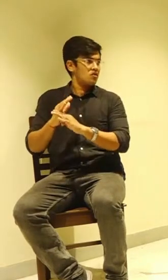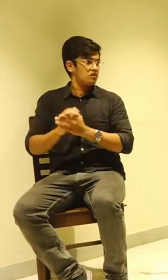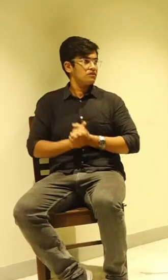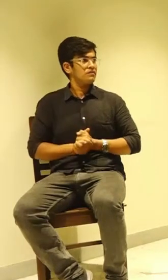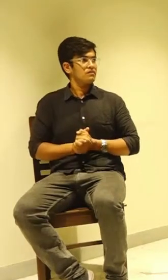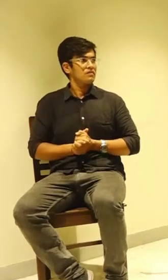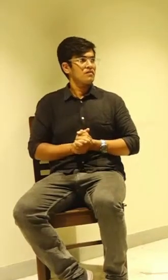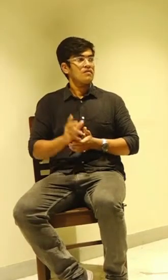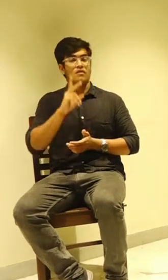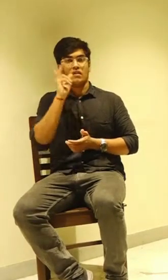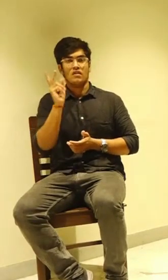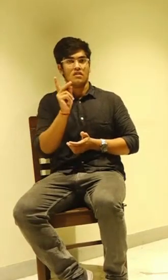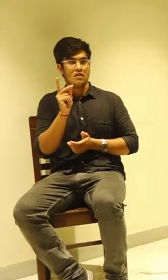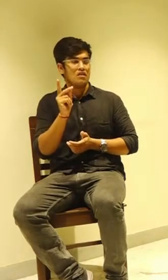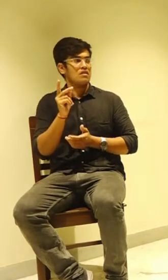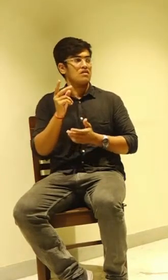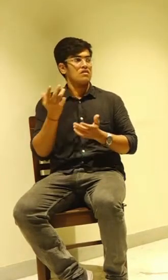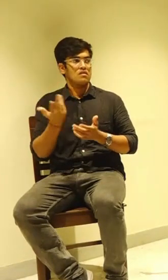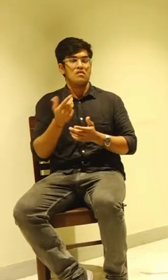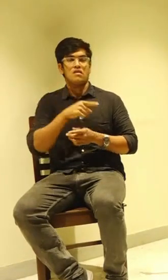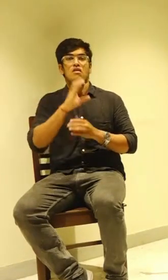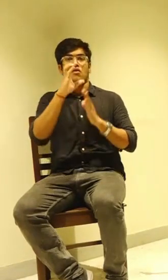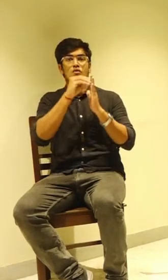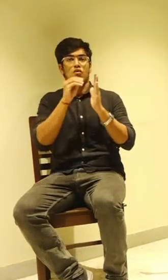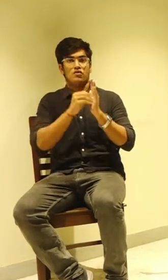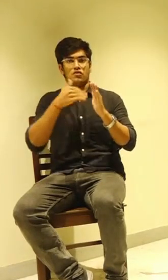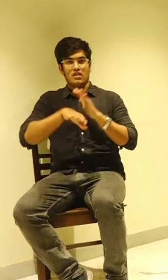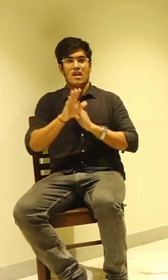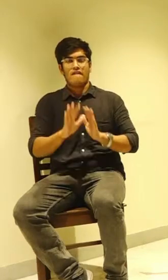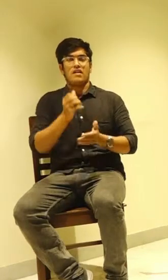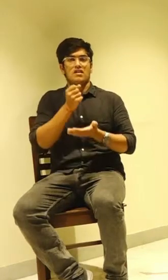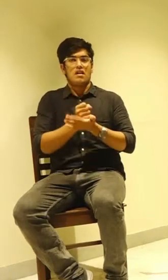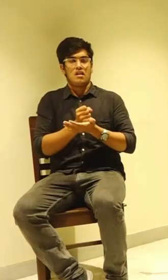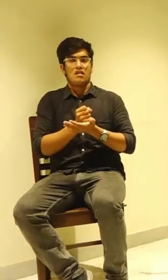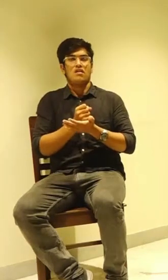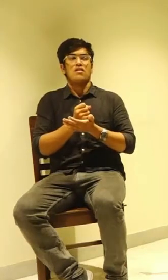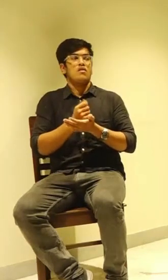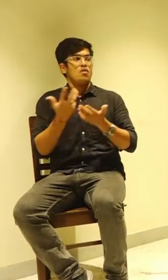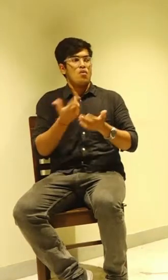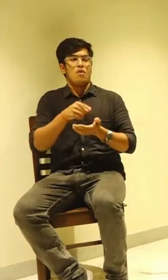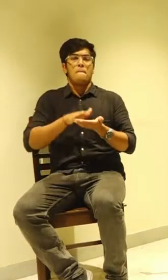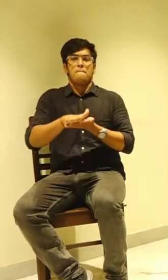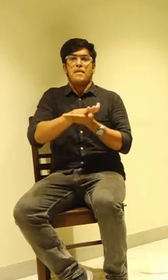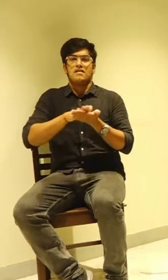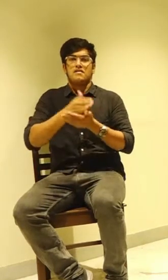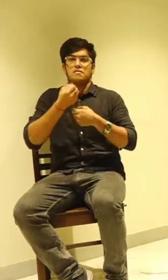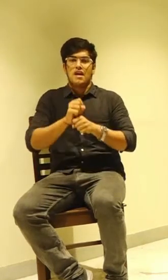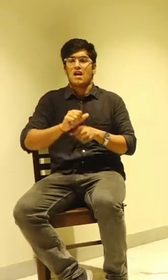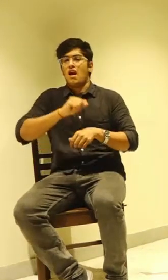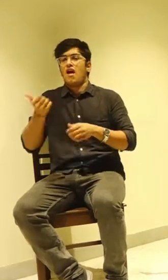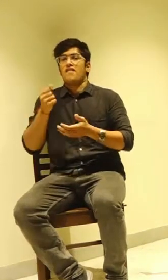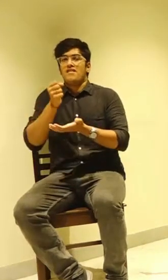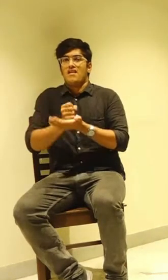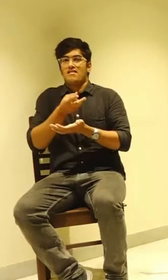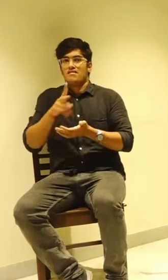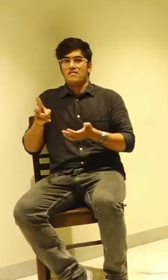second concern was, how do we ensure that the constitution has a right which can become the basis for recognizing other rights, what we today know